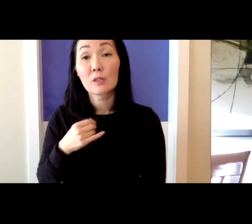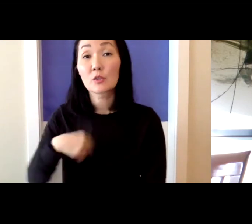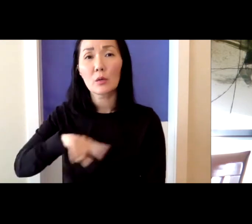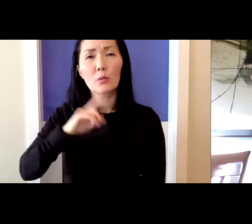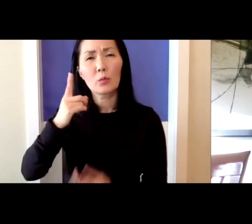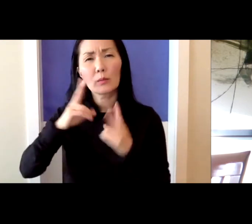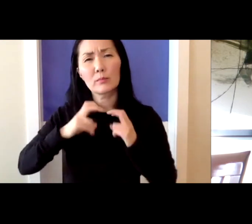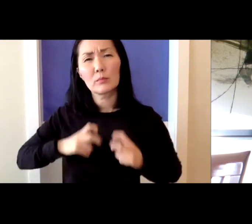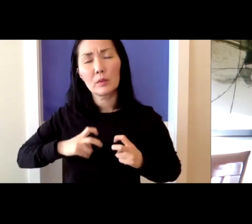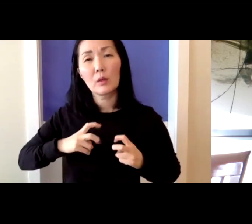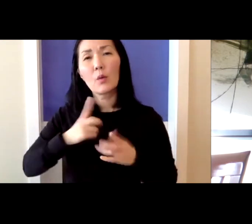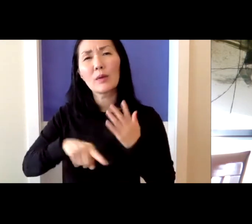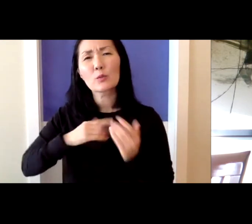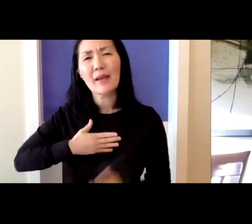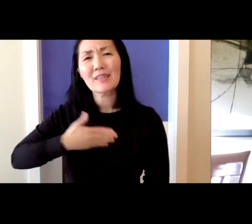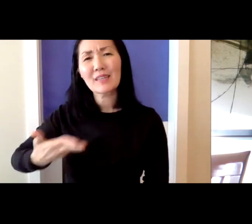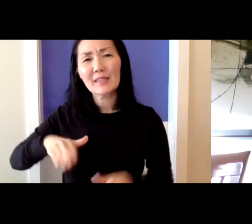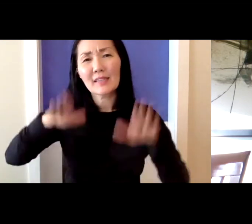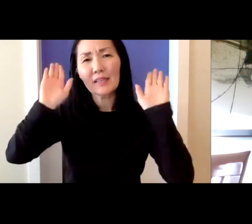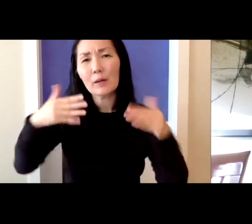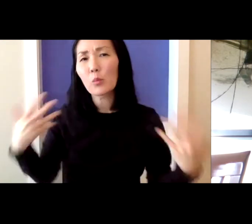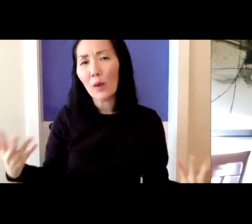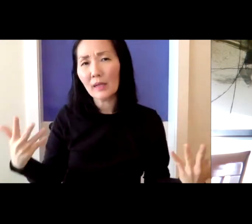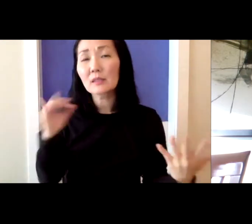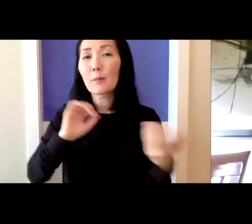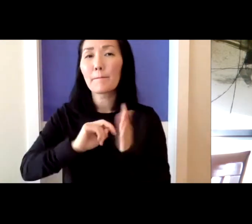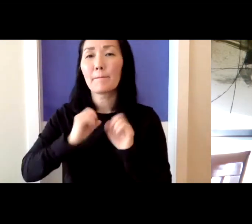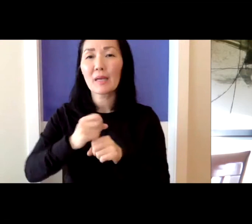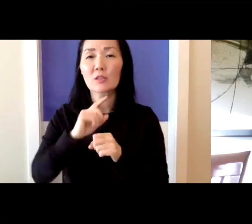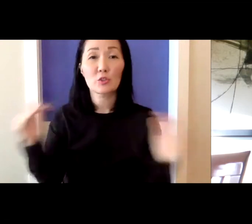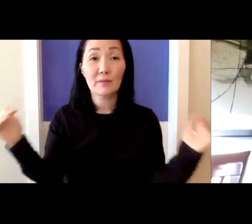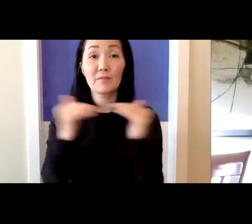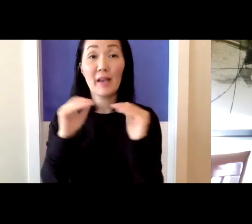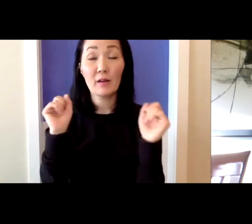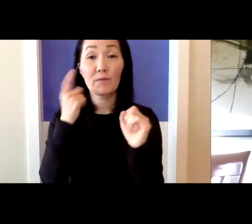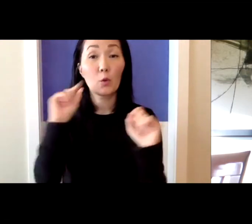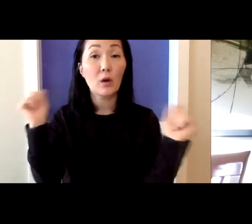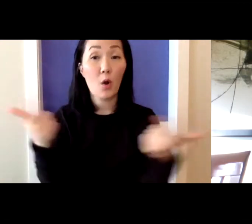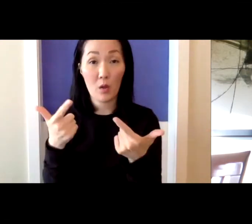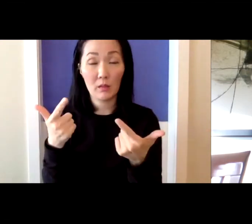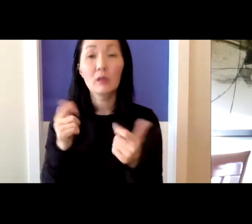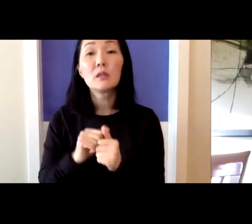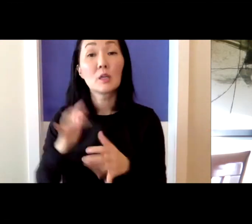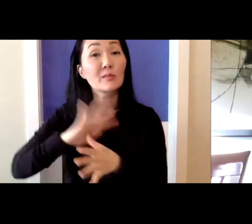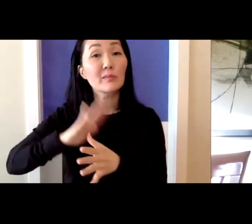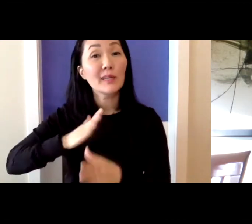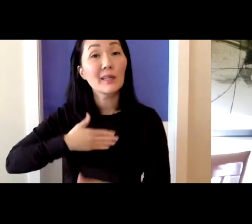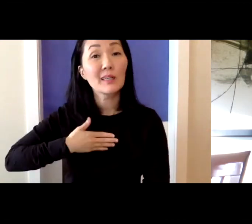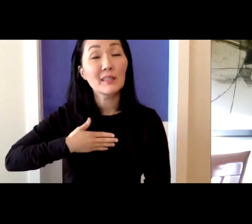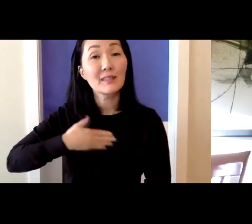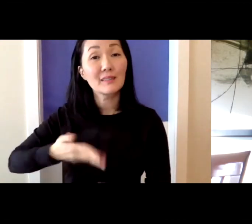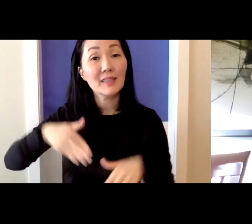all? So of course, in keeping with the theme of this series, I believe the biggest thing we need to give up is the traditional ways we've done things in the